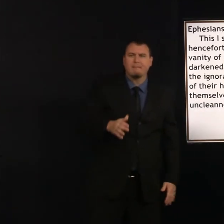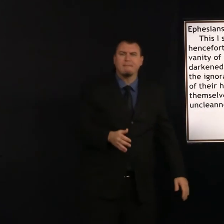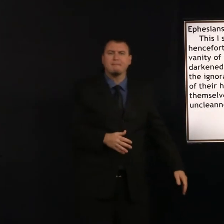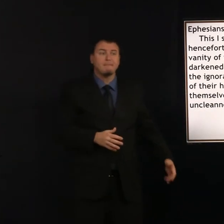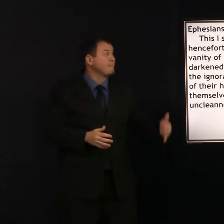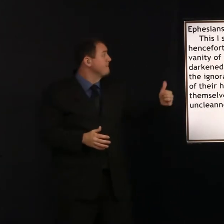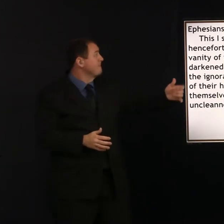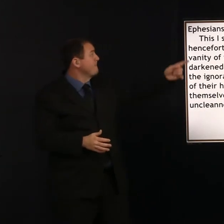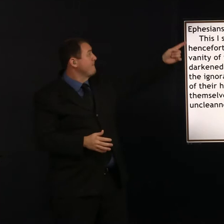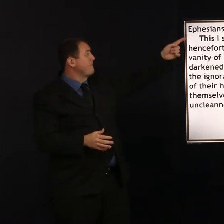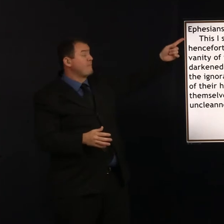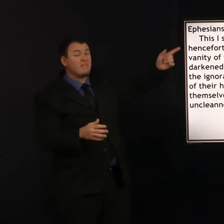I'll explain that.